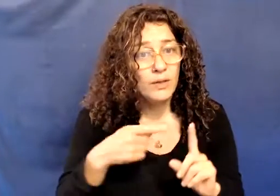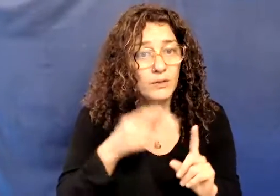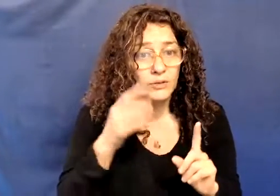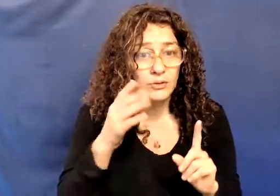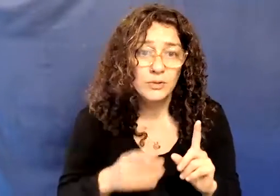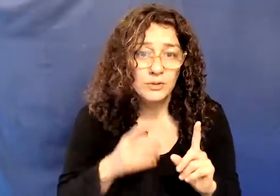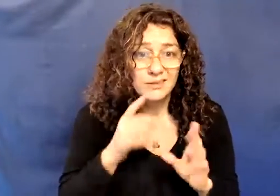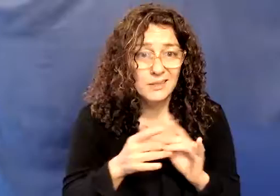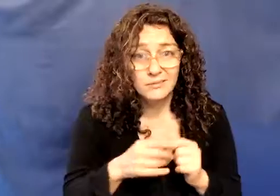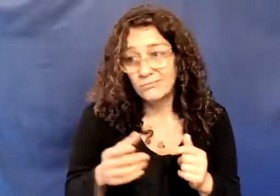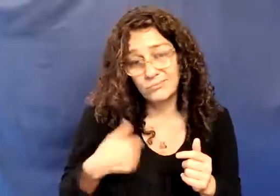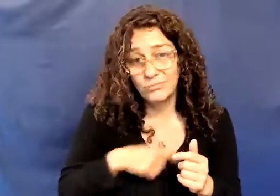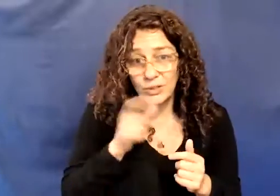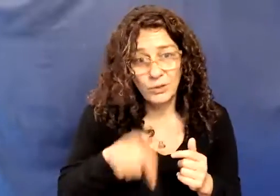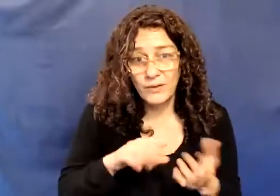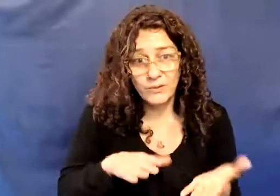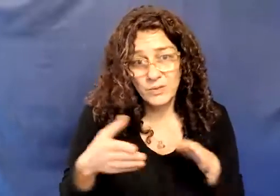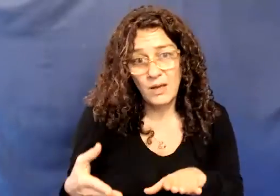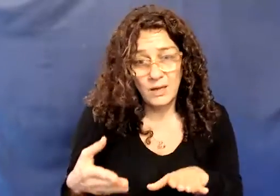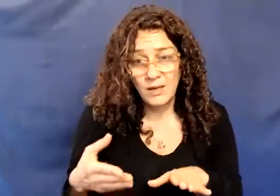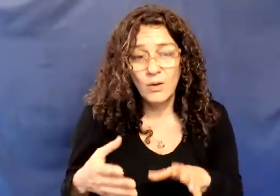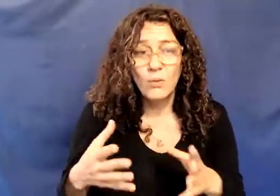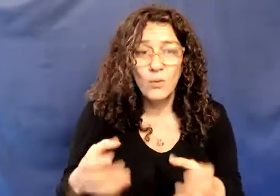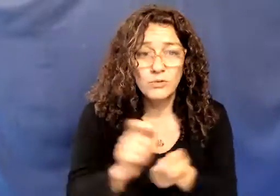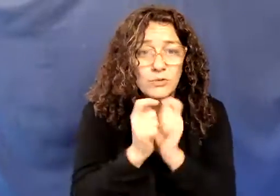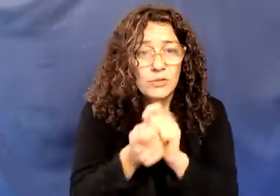More people will be safe in the rooms of Alcoholics Anonymous.